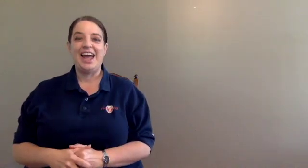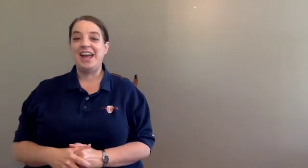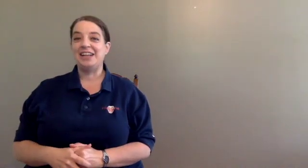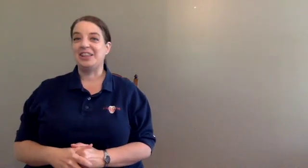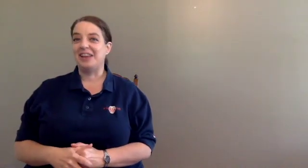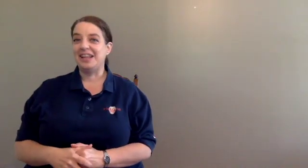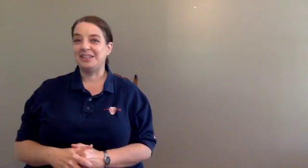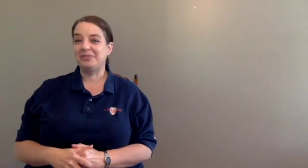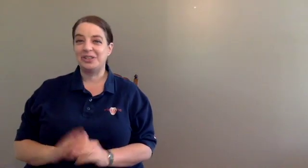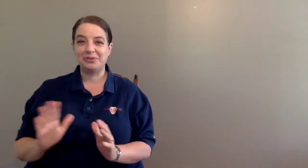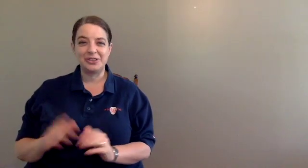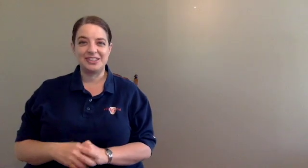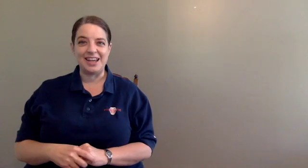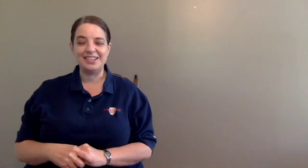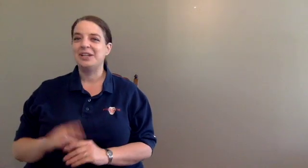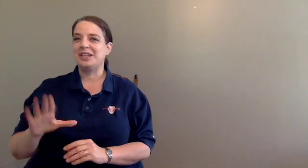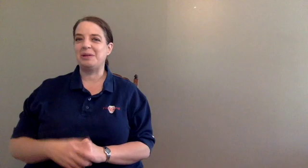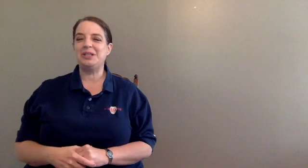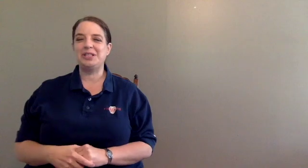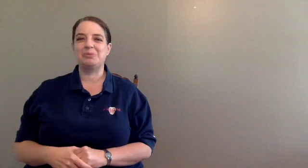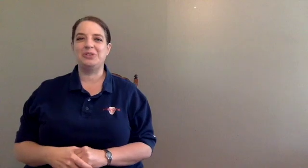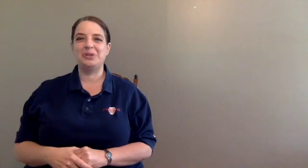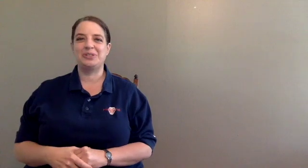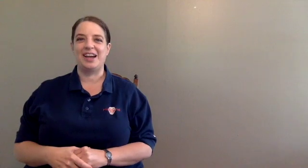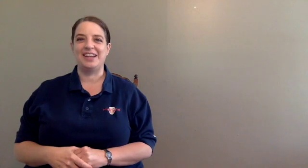And that's it for this first set. Take a minute to review those signs.